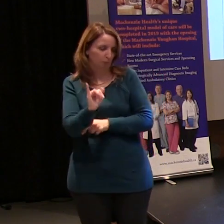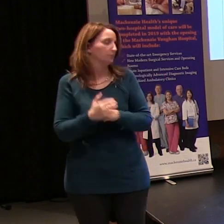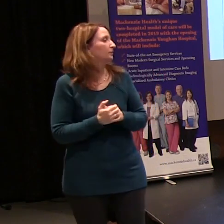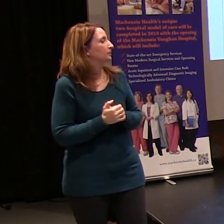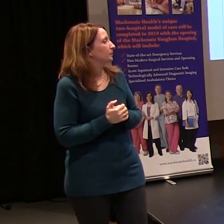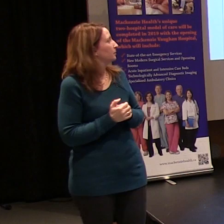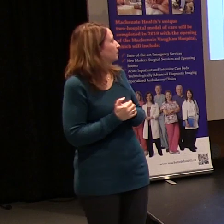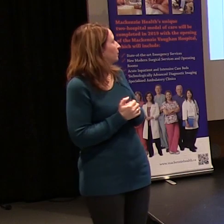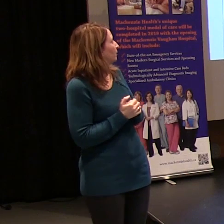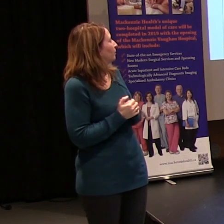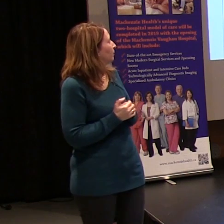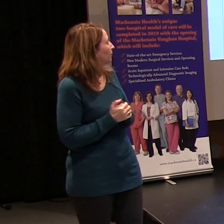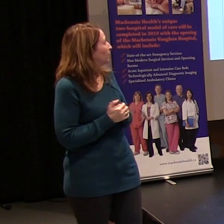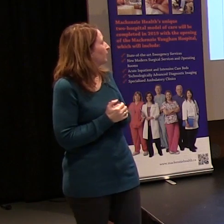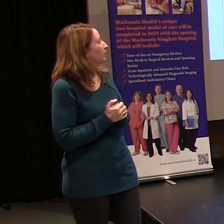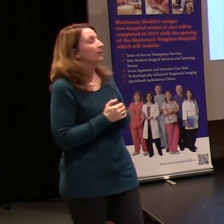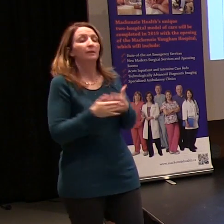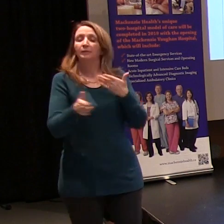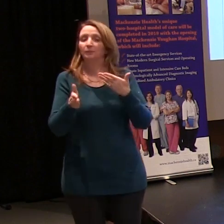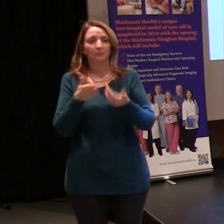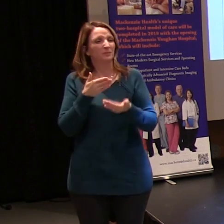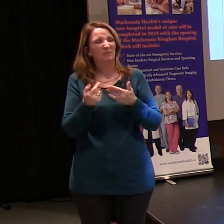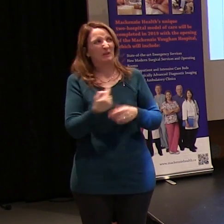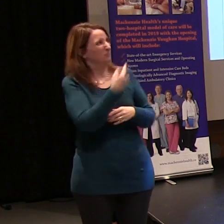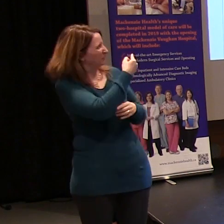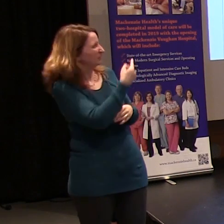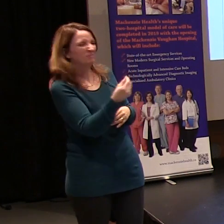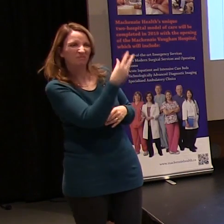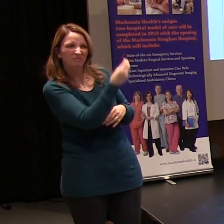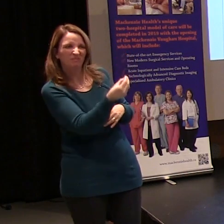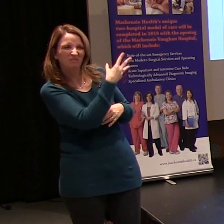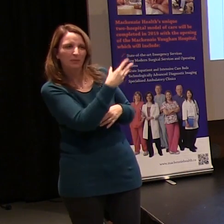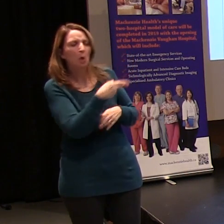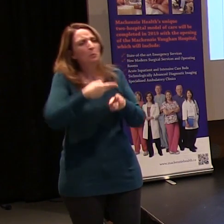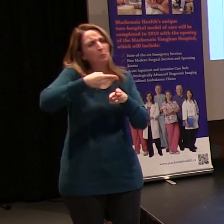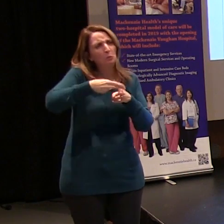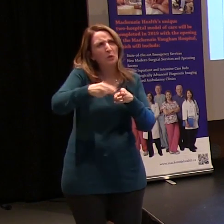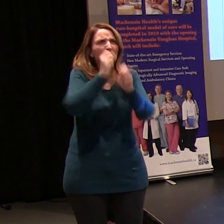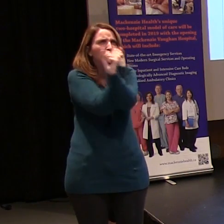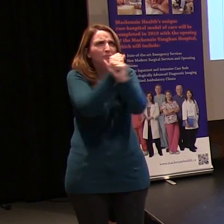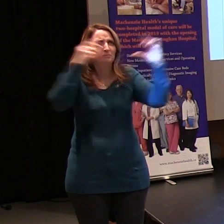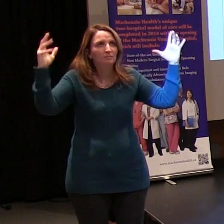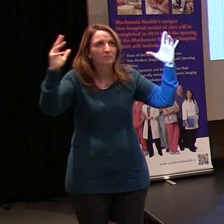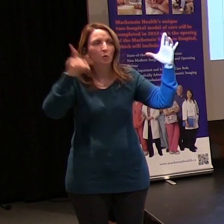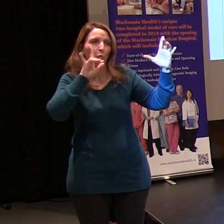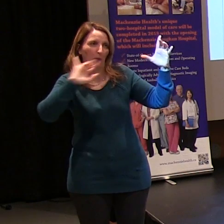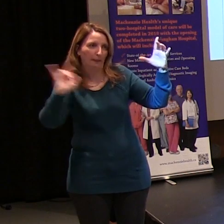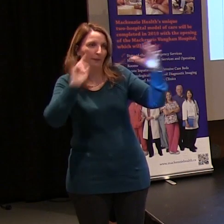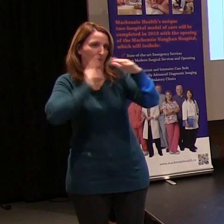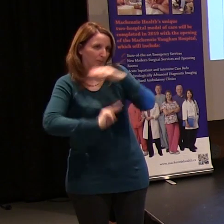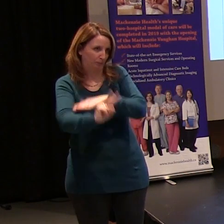That's just a very brief view of this district, and just to give you the orientation,